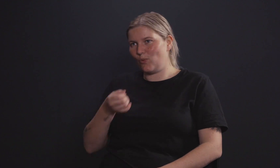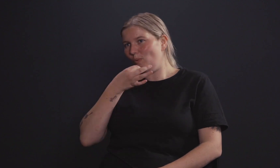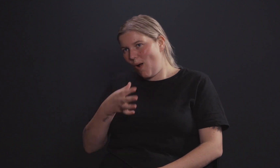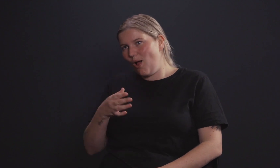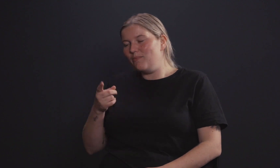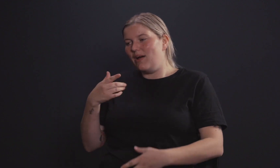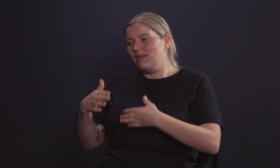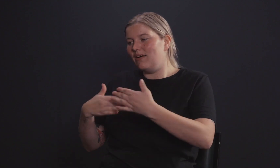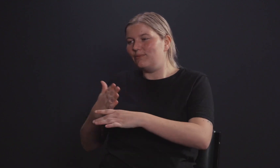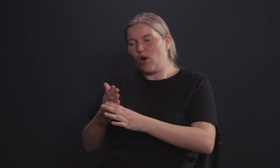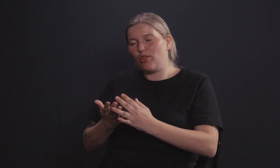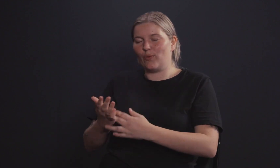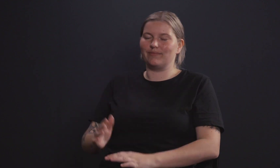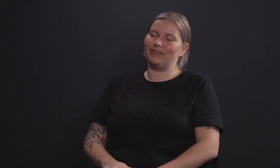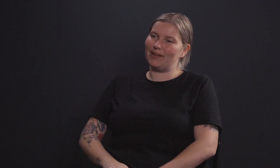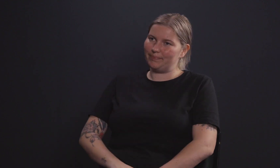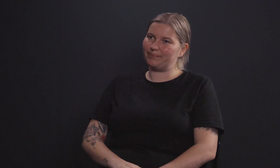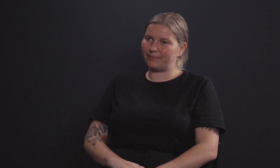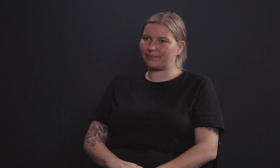took a while, but I've worked through it.